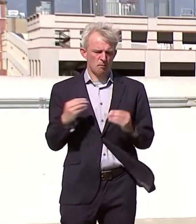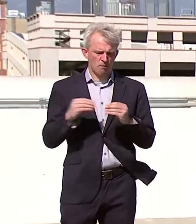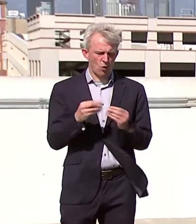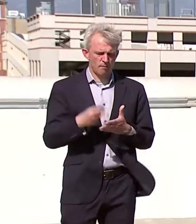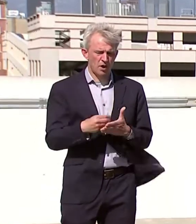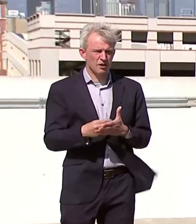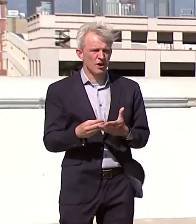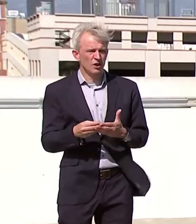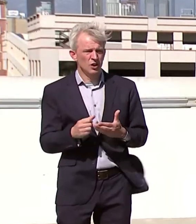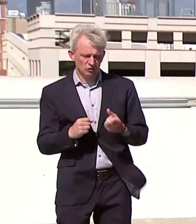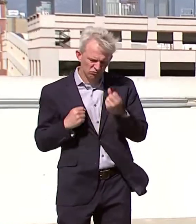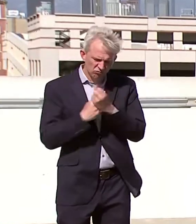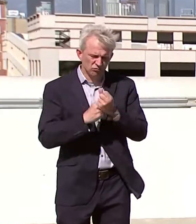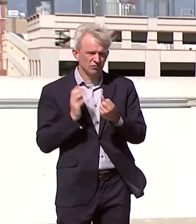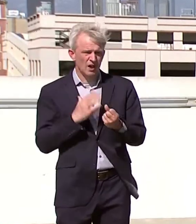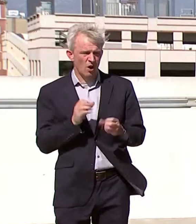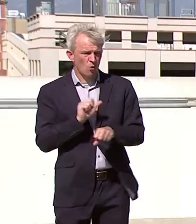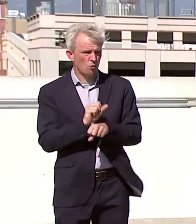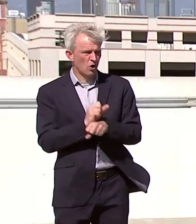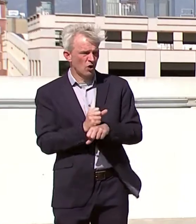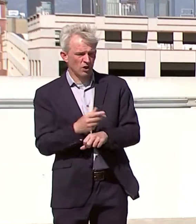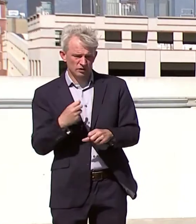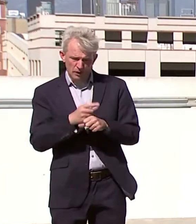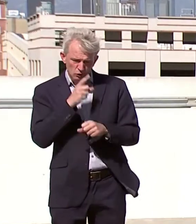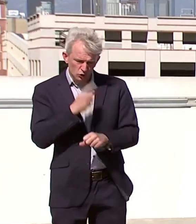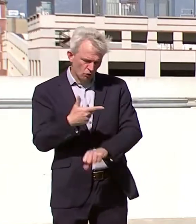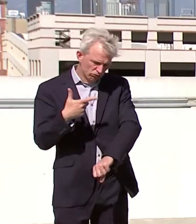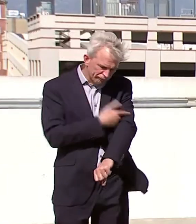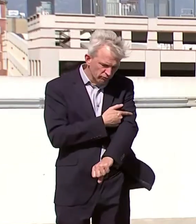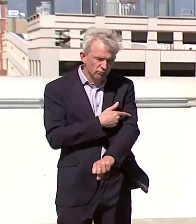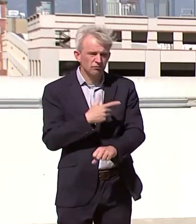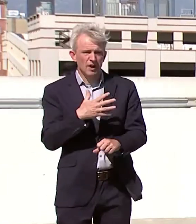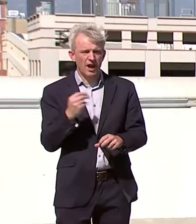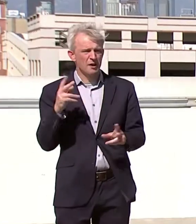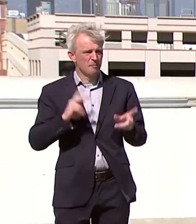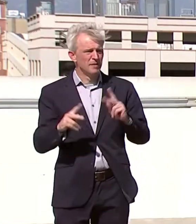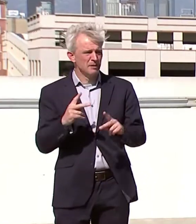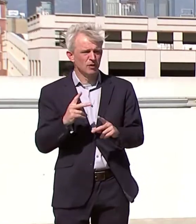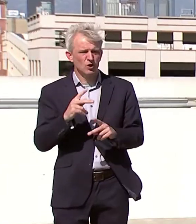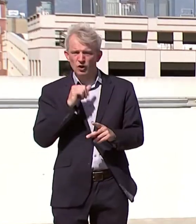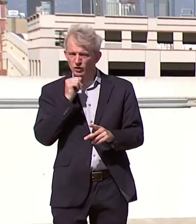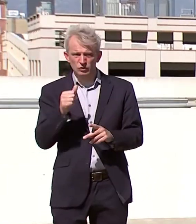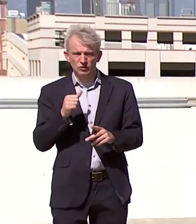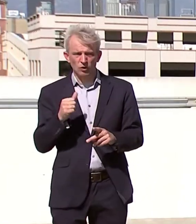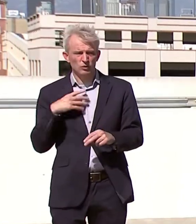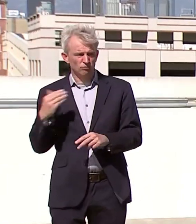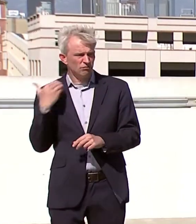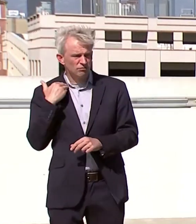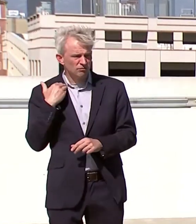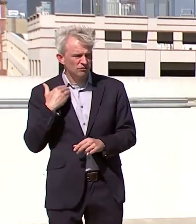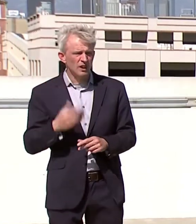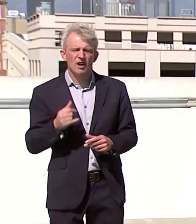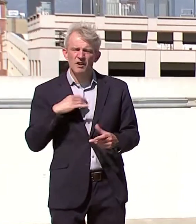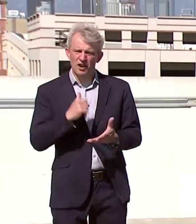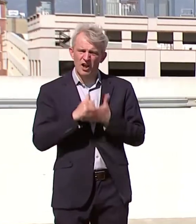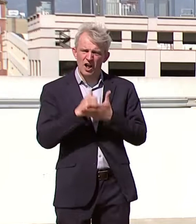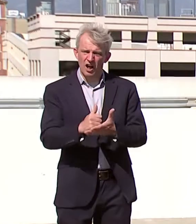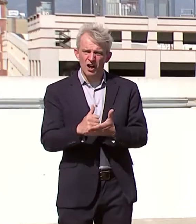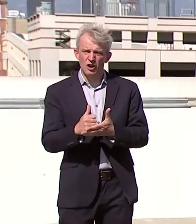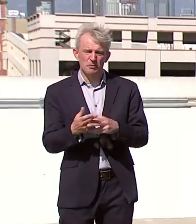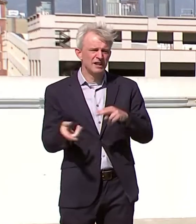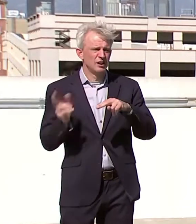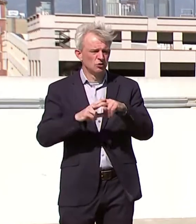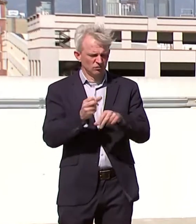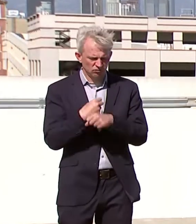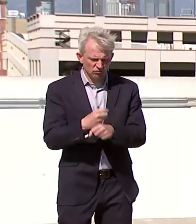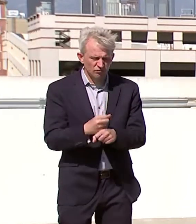to get shots in people's arms and money in people's pockets. It's going to help us step up the production of vaccines, and there'll be more